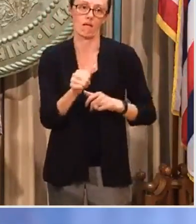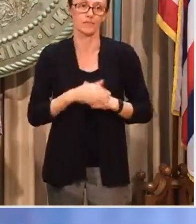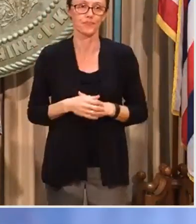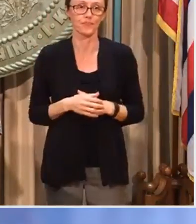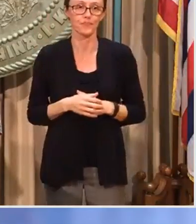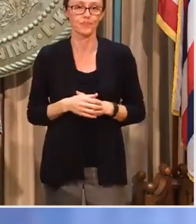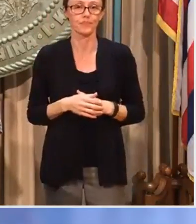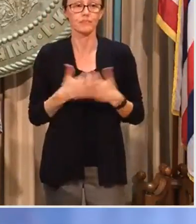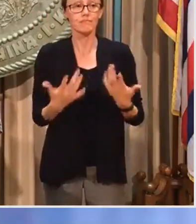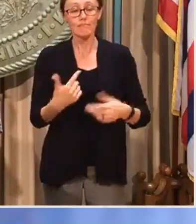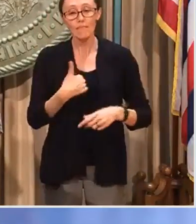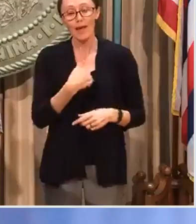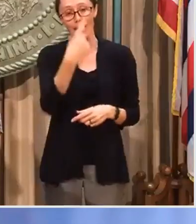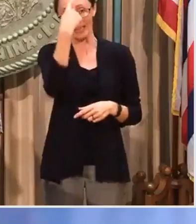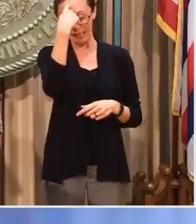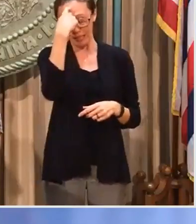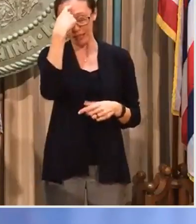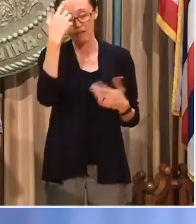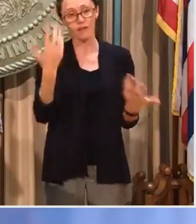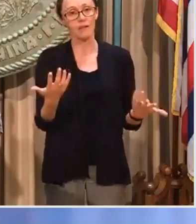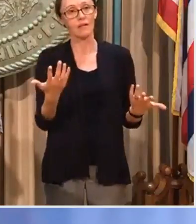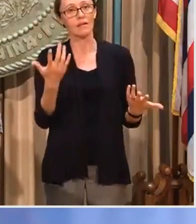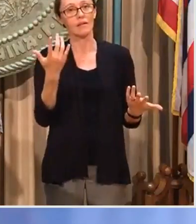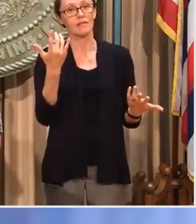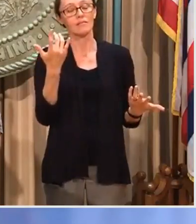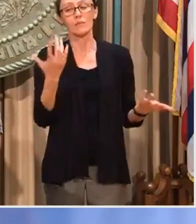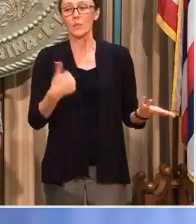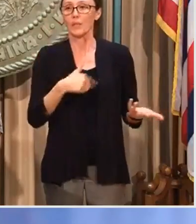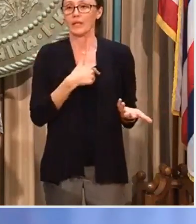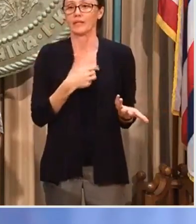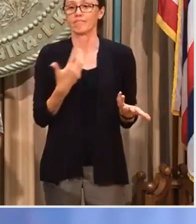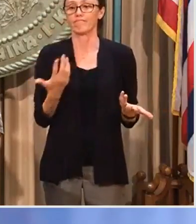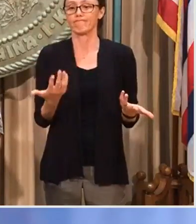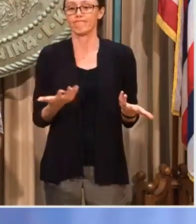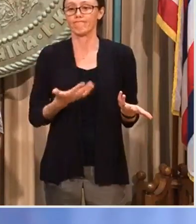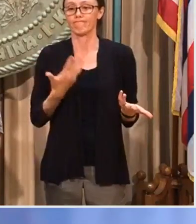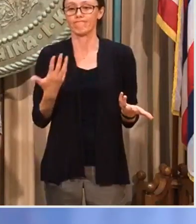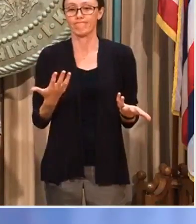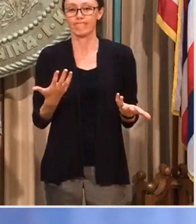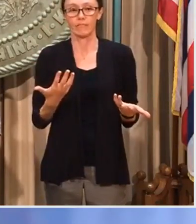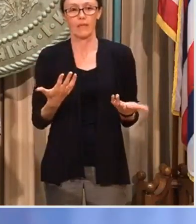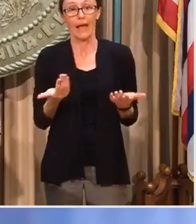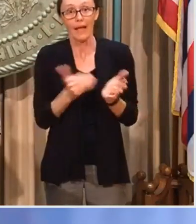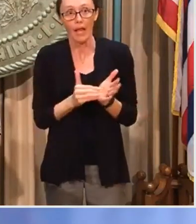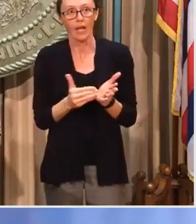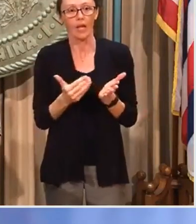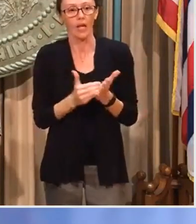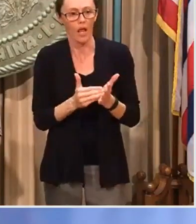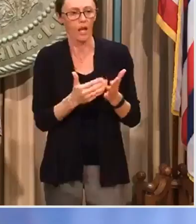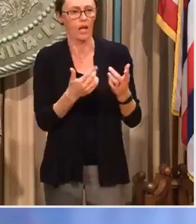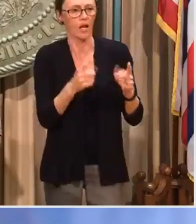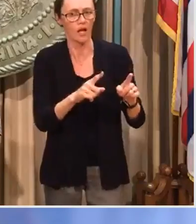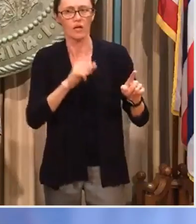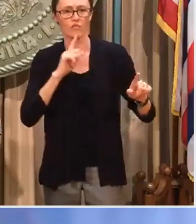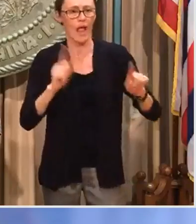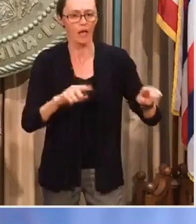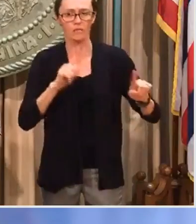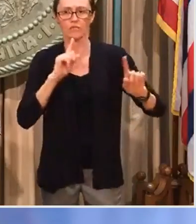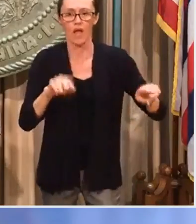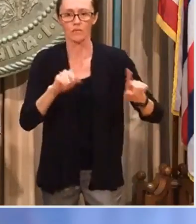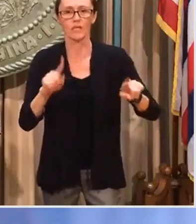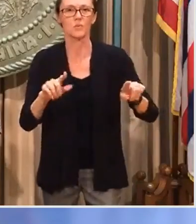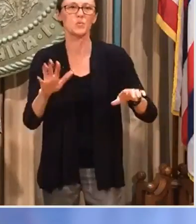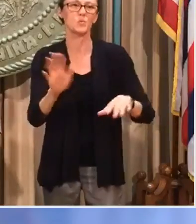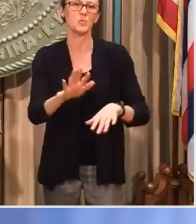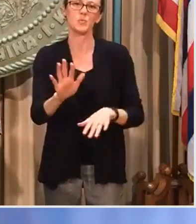I think that if we keep reacting, it'll be just really bad for